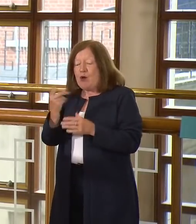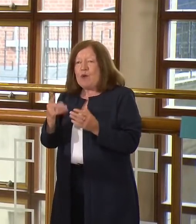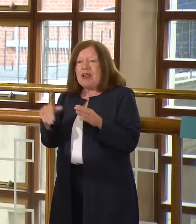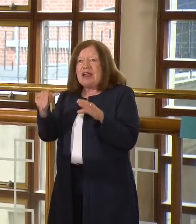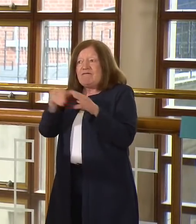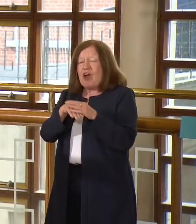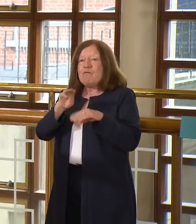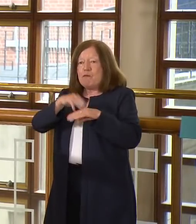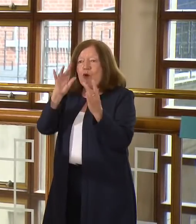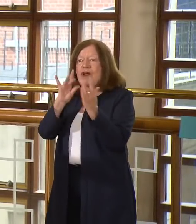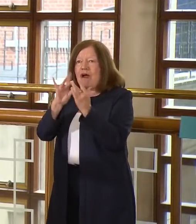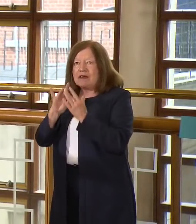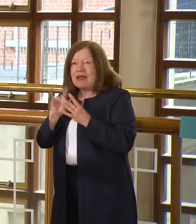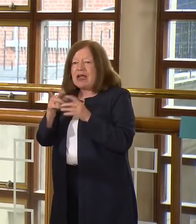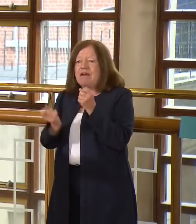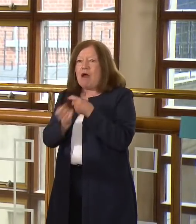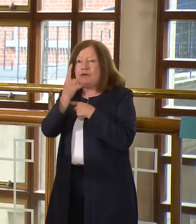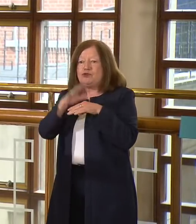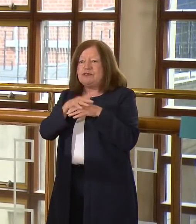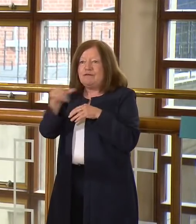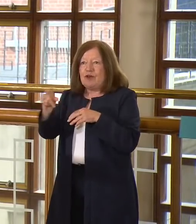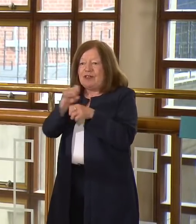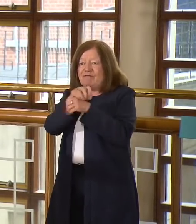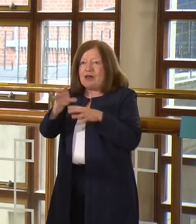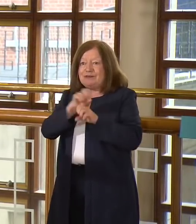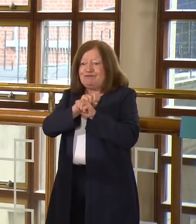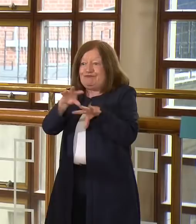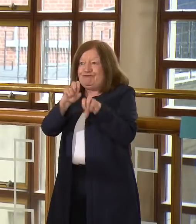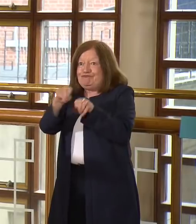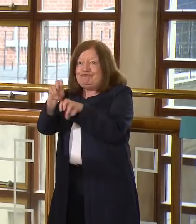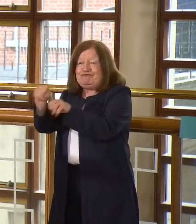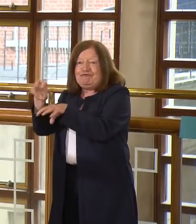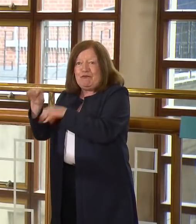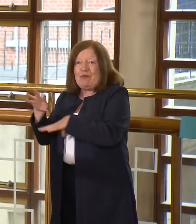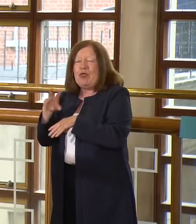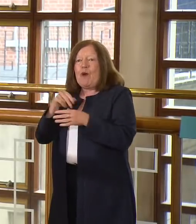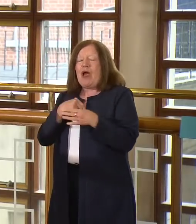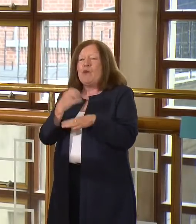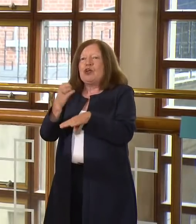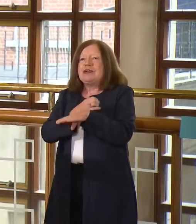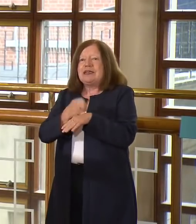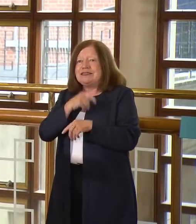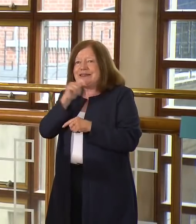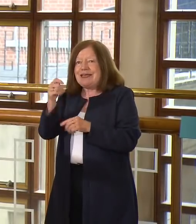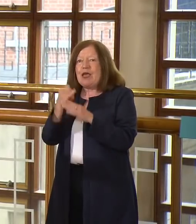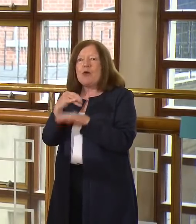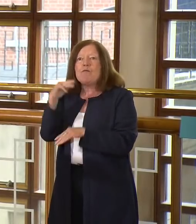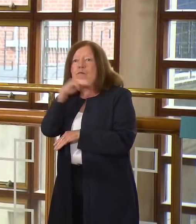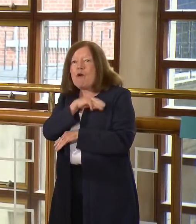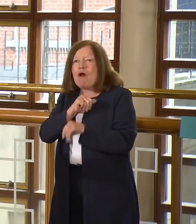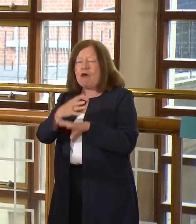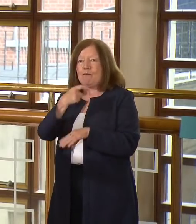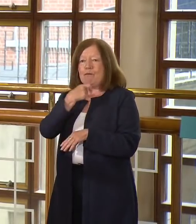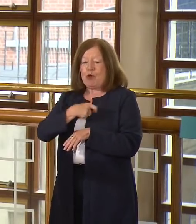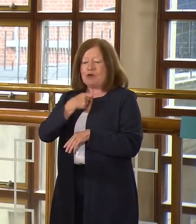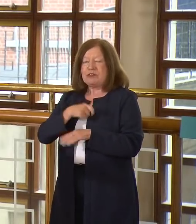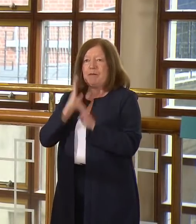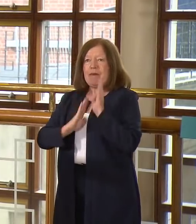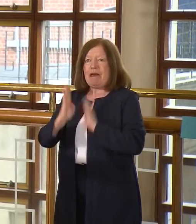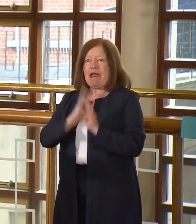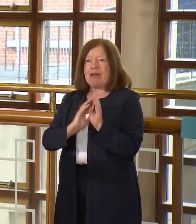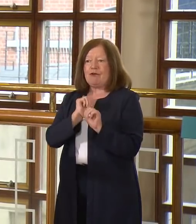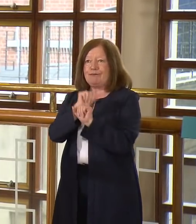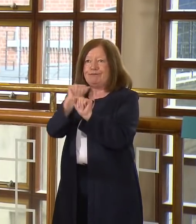having more contact, and the opportunity for transmission of the virus may increase. And that's why we continue to emphasise the importance of all of the personal behaviours that we're